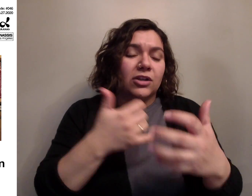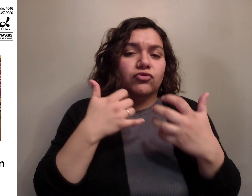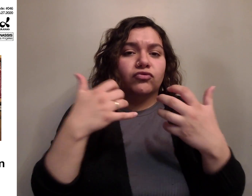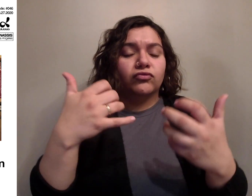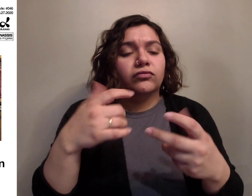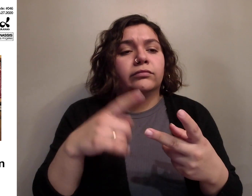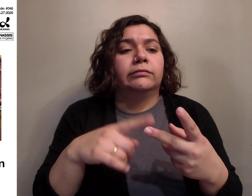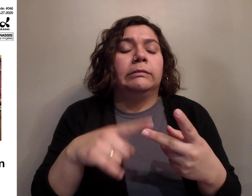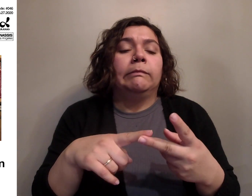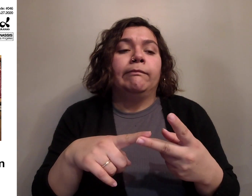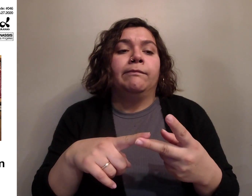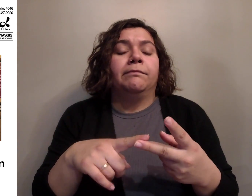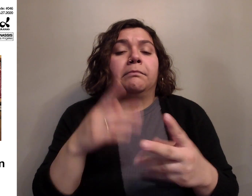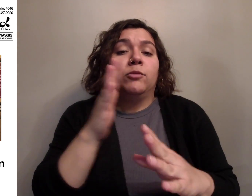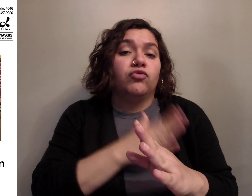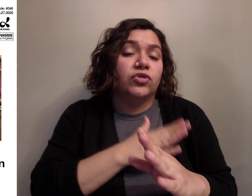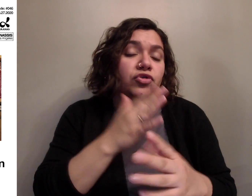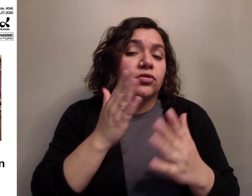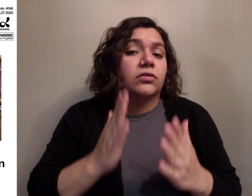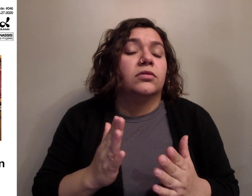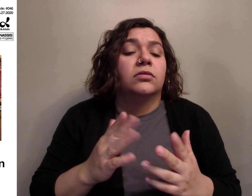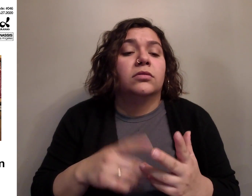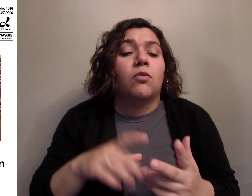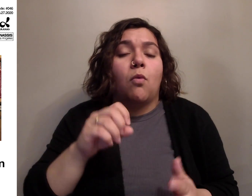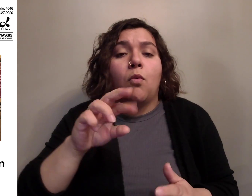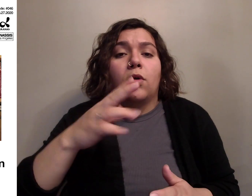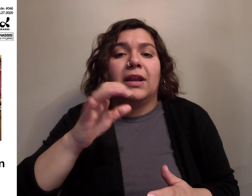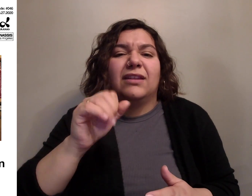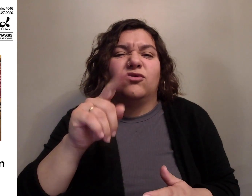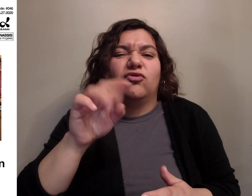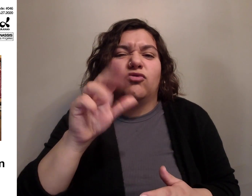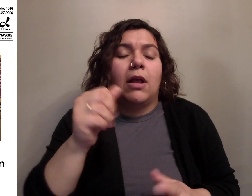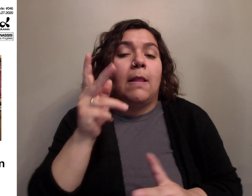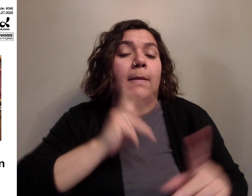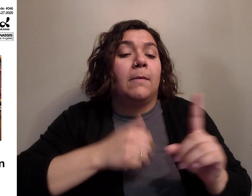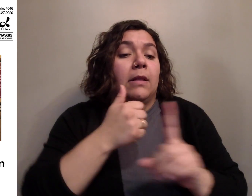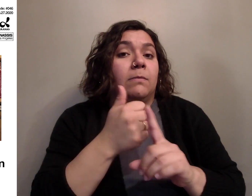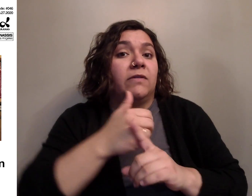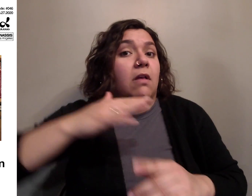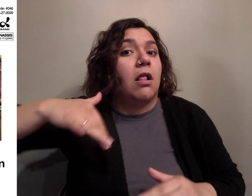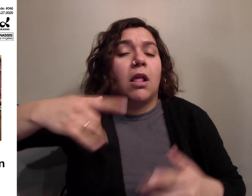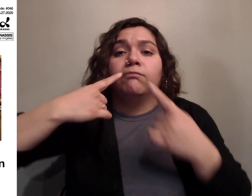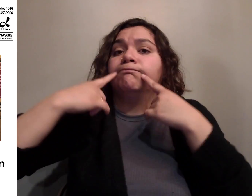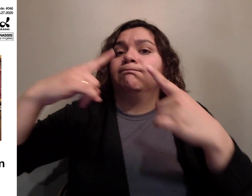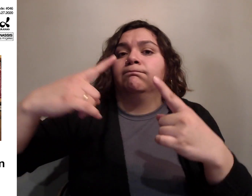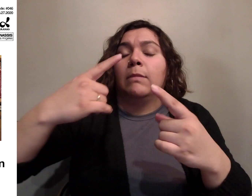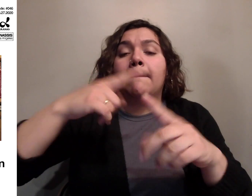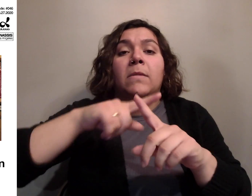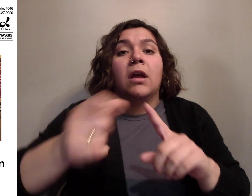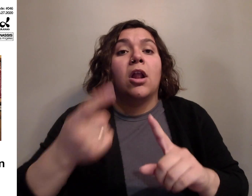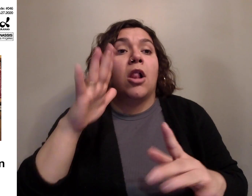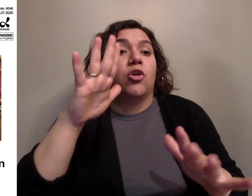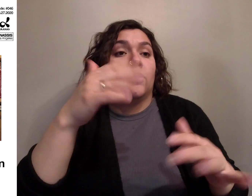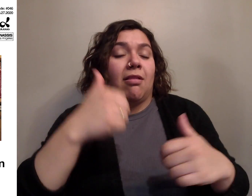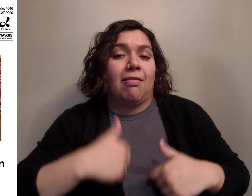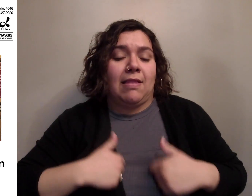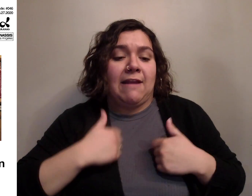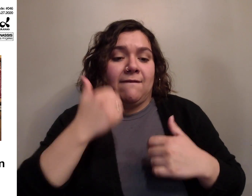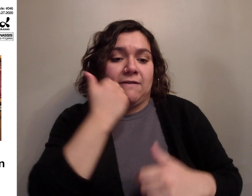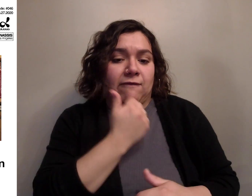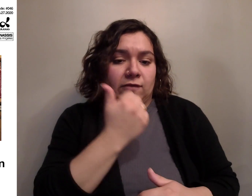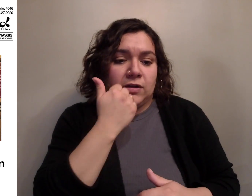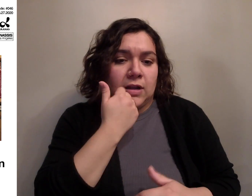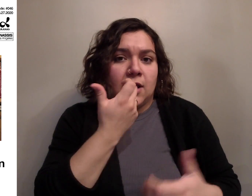the orchestras, the musicians, the livelihood of people who have not yet made it and make